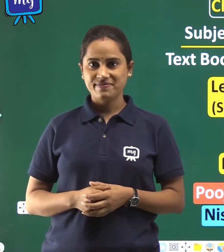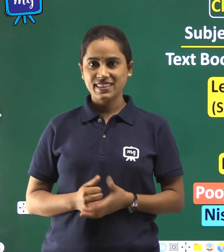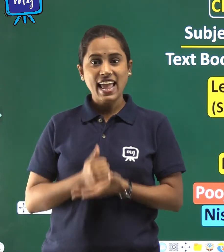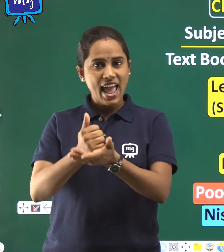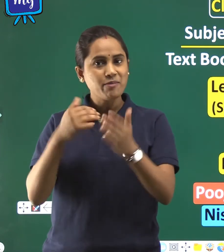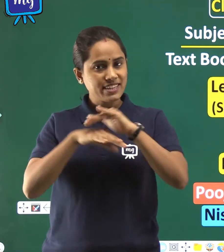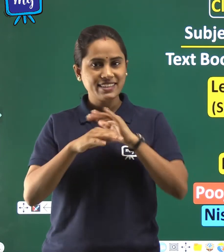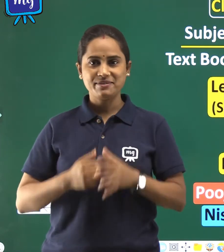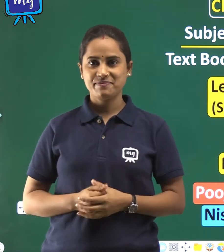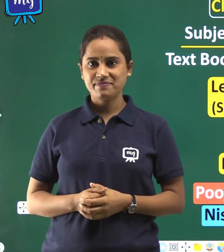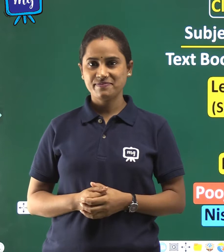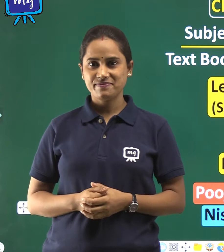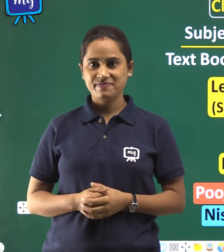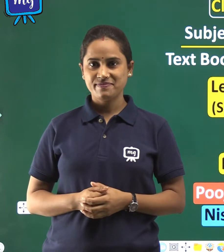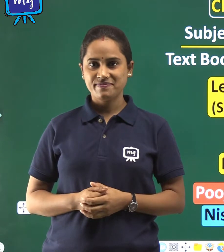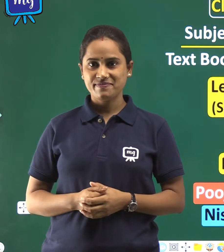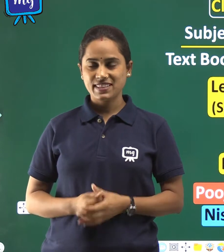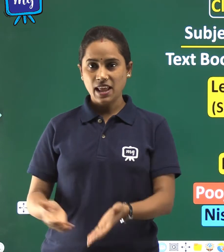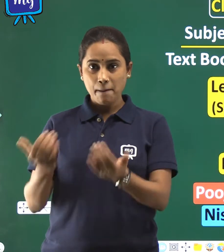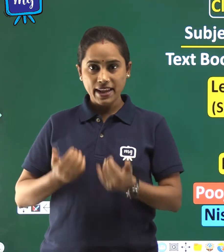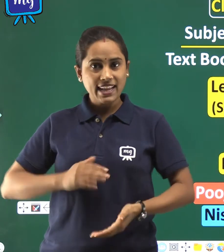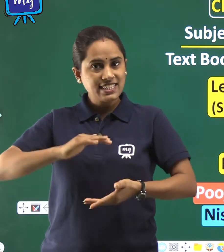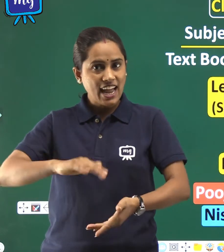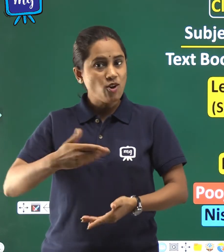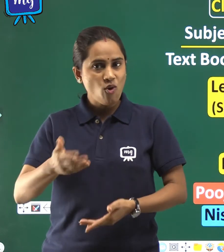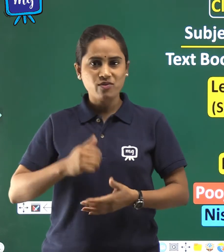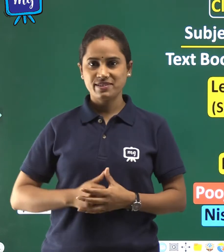helped in bringing child of